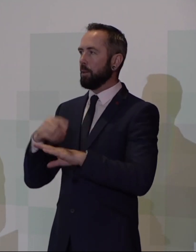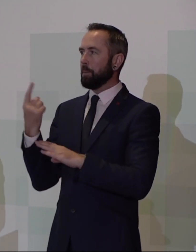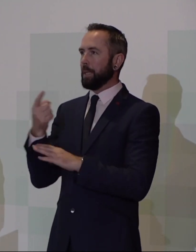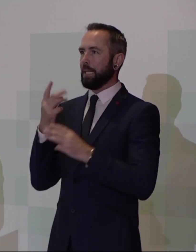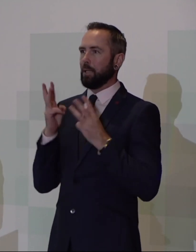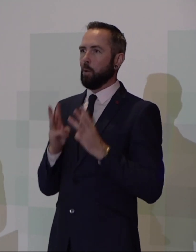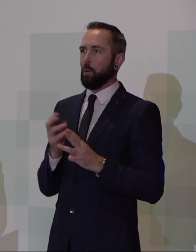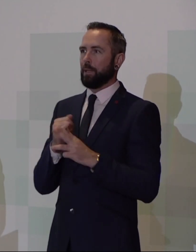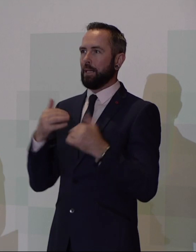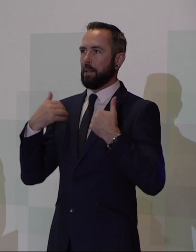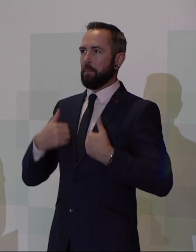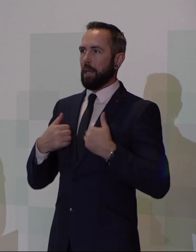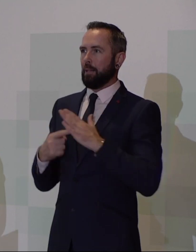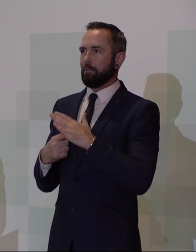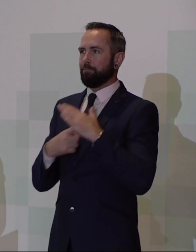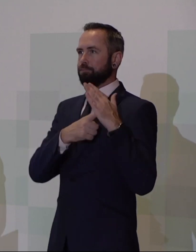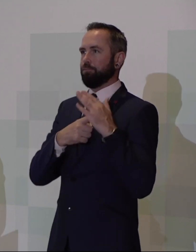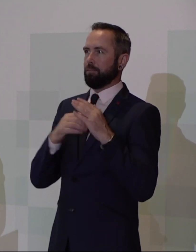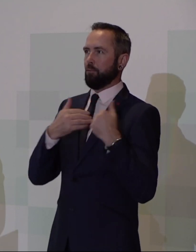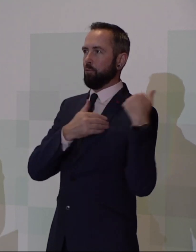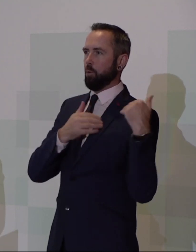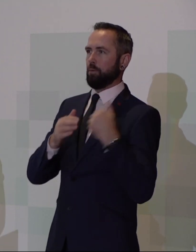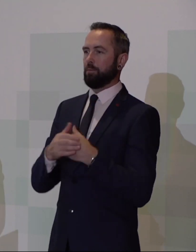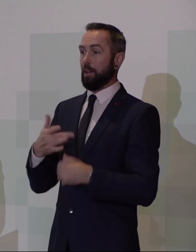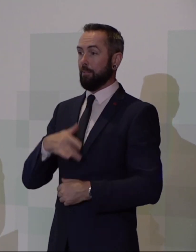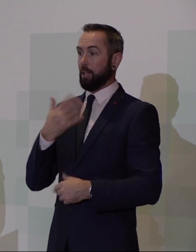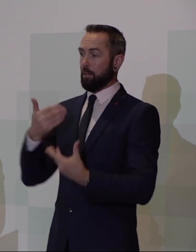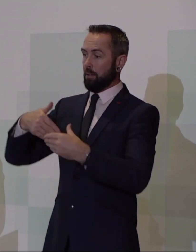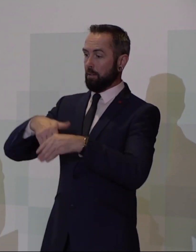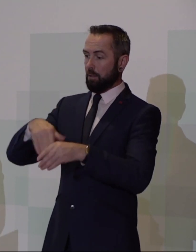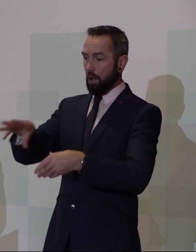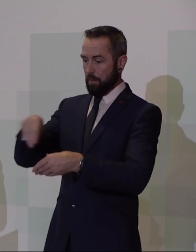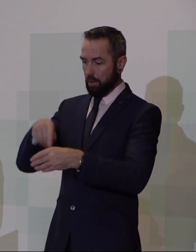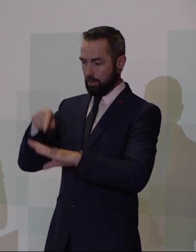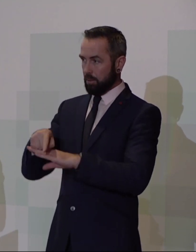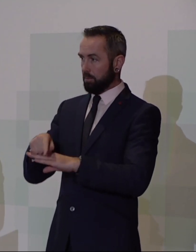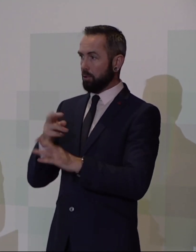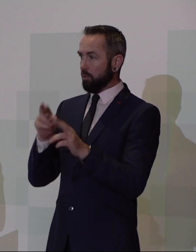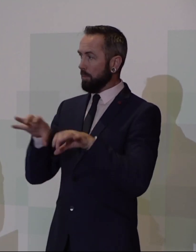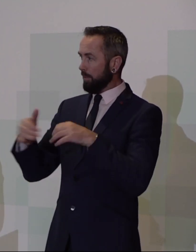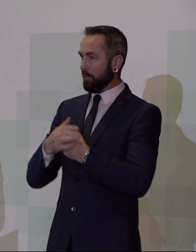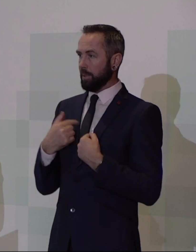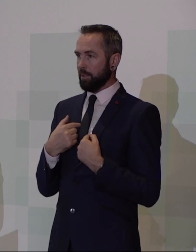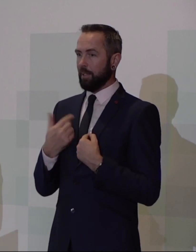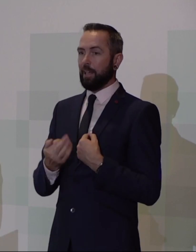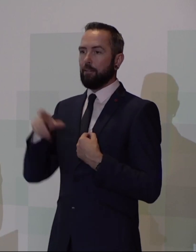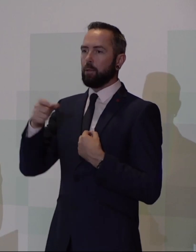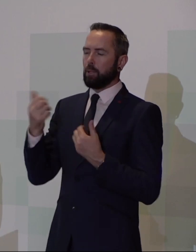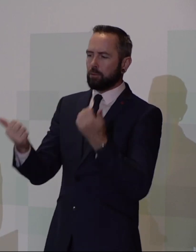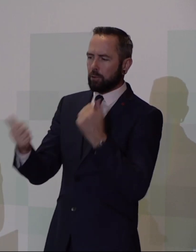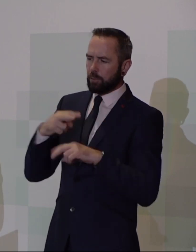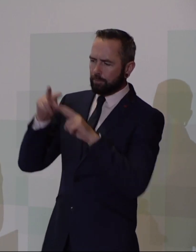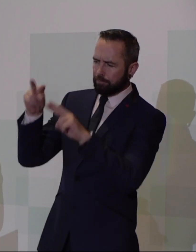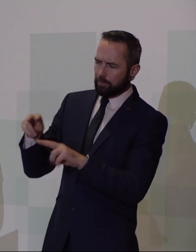woman in a male-dominated role. I felt I belonged there. And if someone did had a moment of judgment where I was a woman